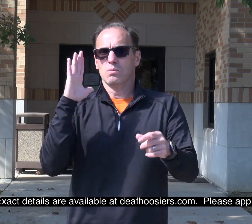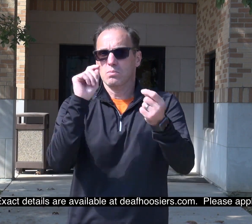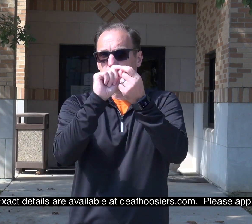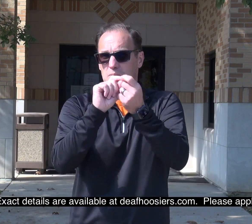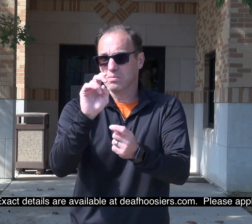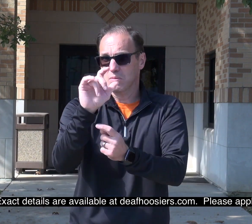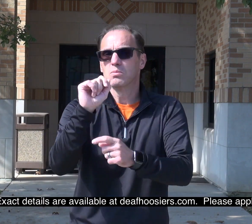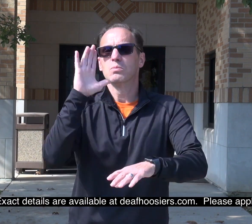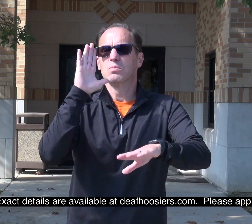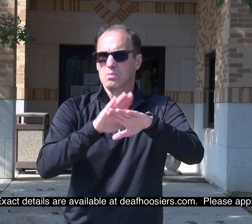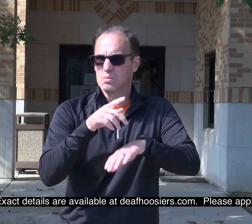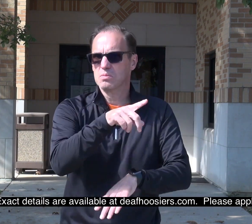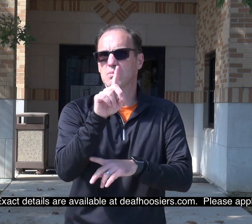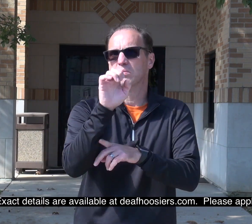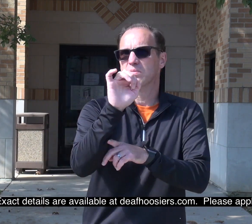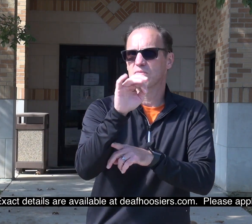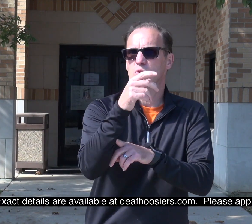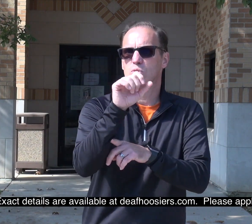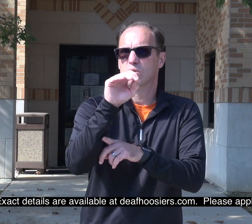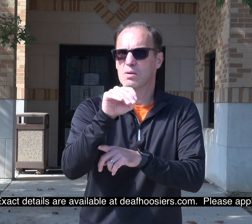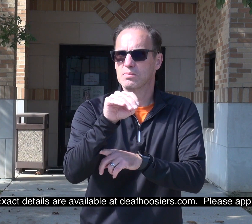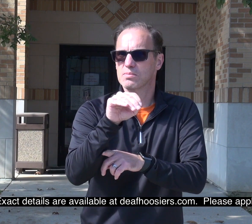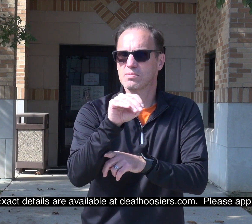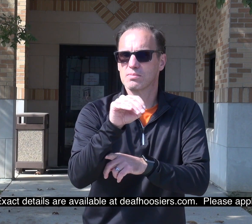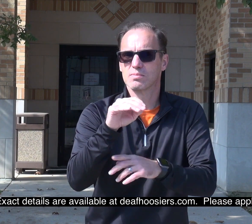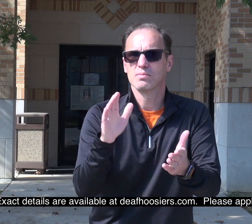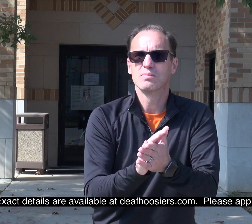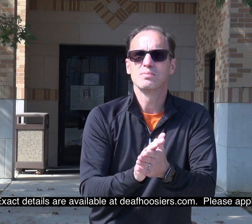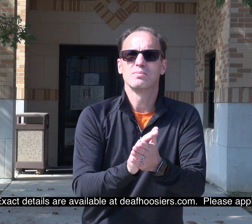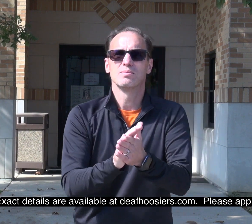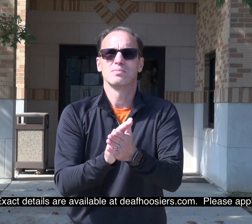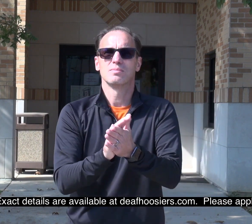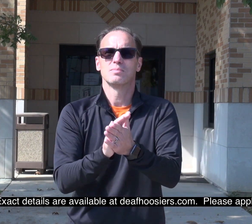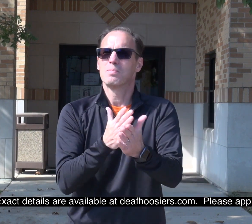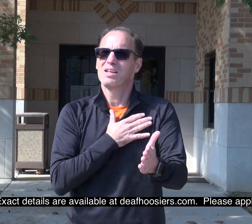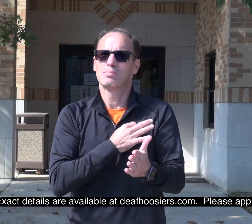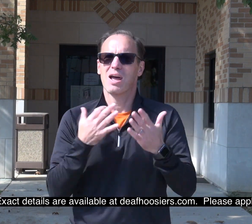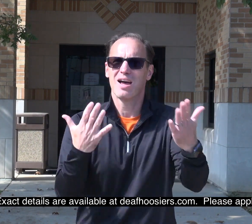details are available at deafhoosiers.com. Please apply.